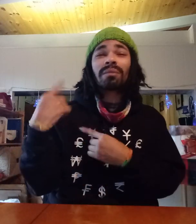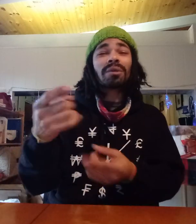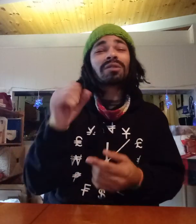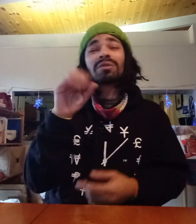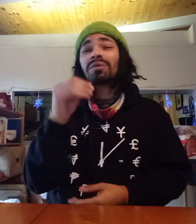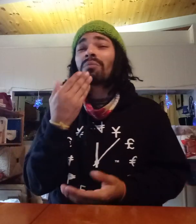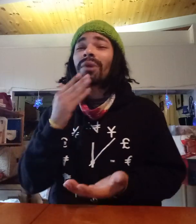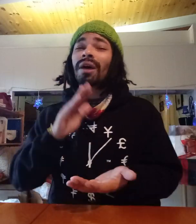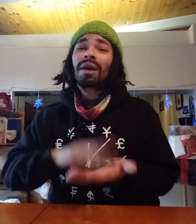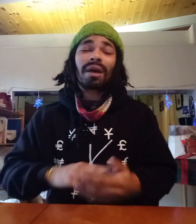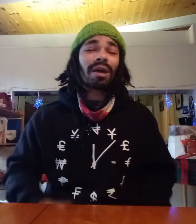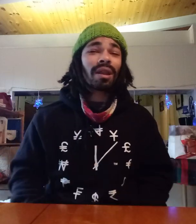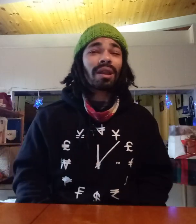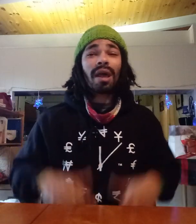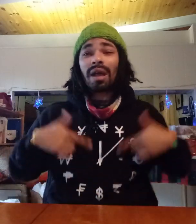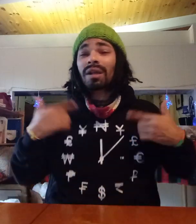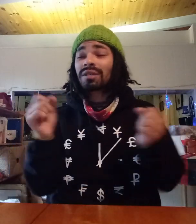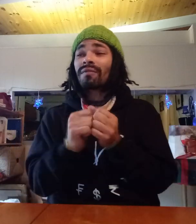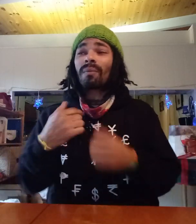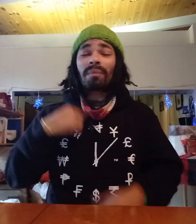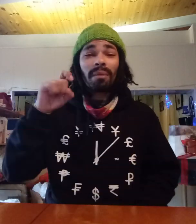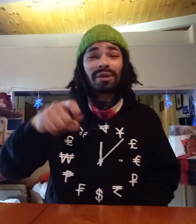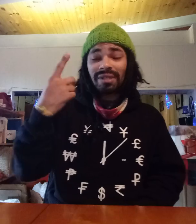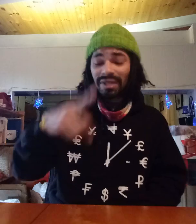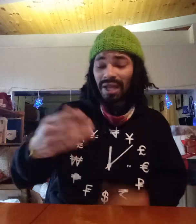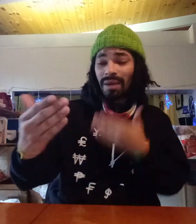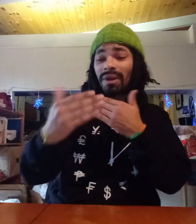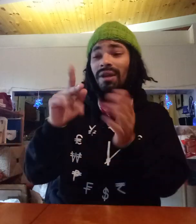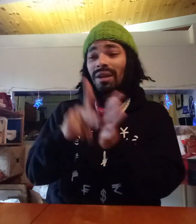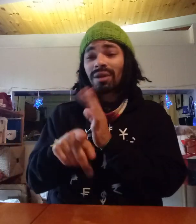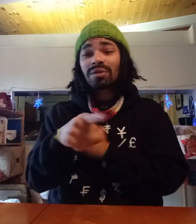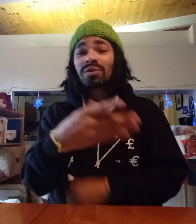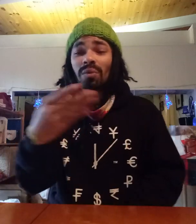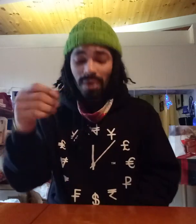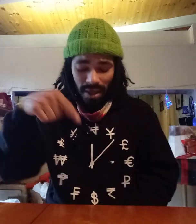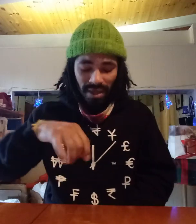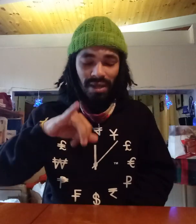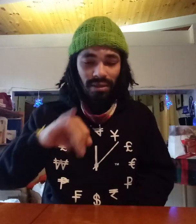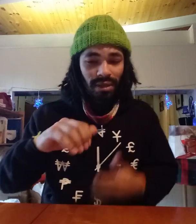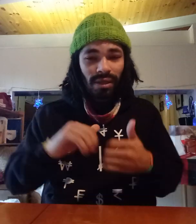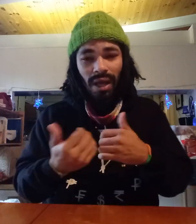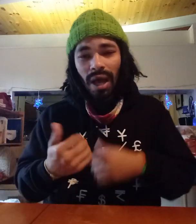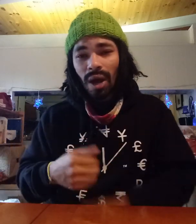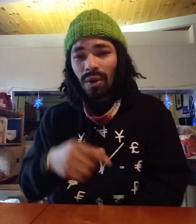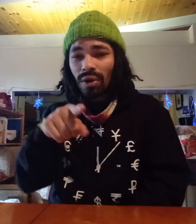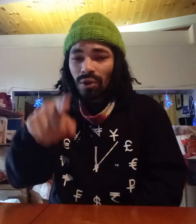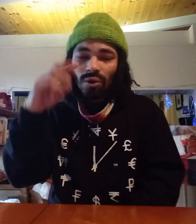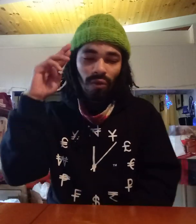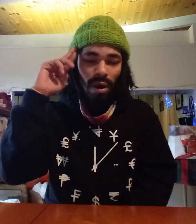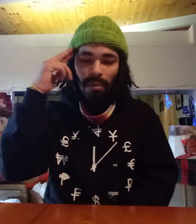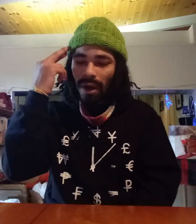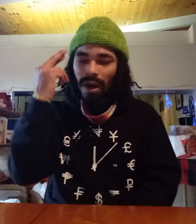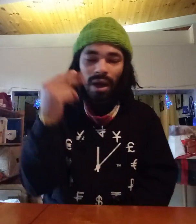been so bad. Cause living with me must have damn near killed you. And this is how you remind